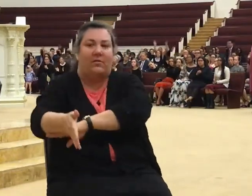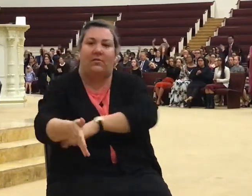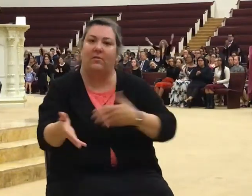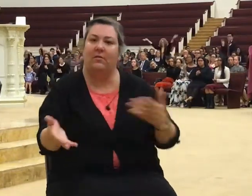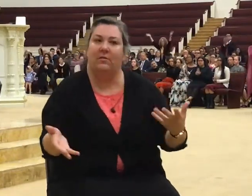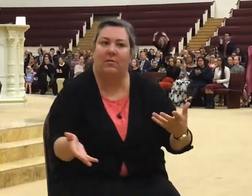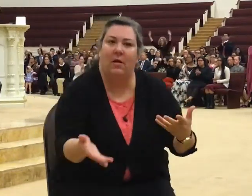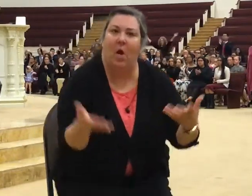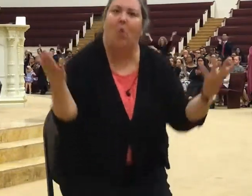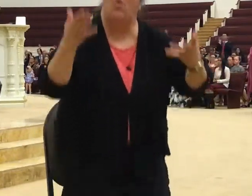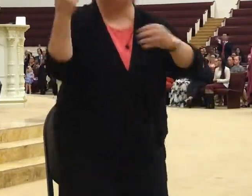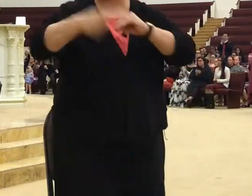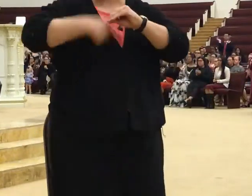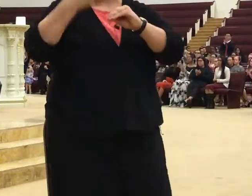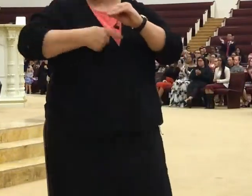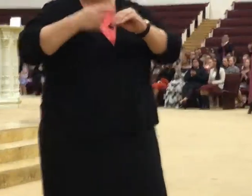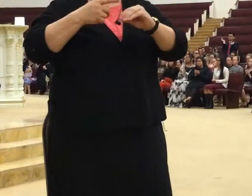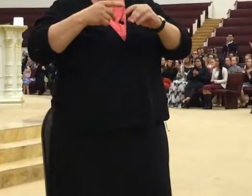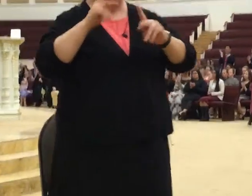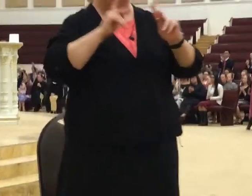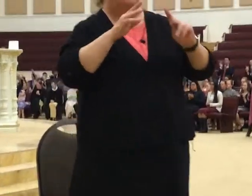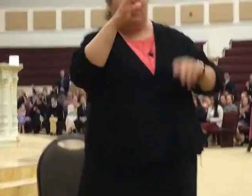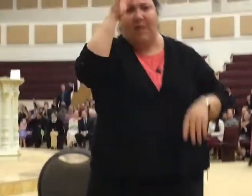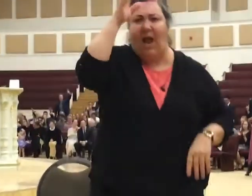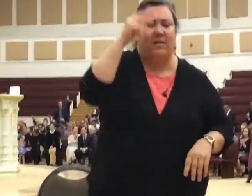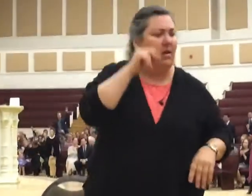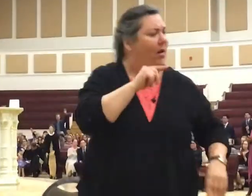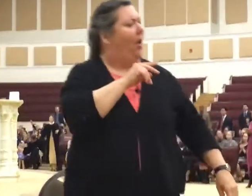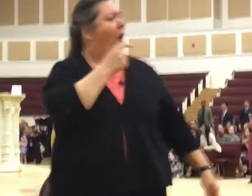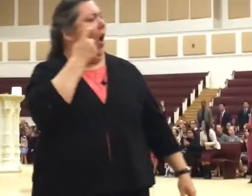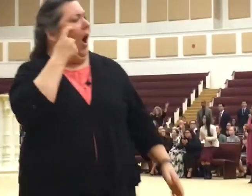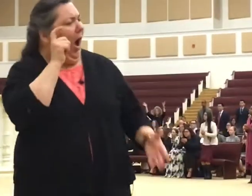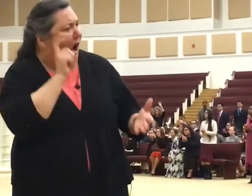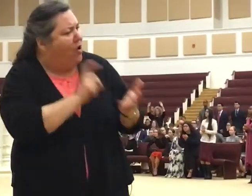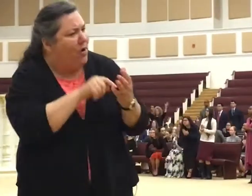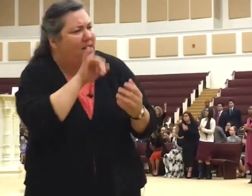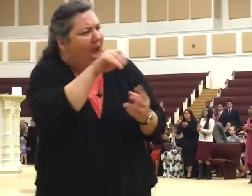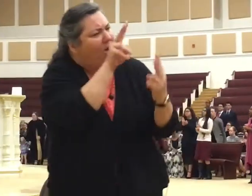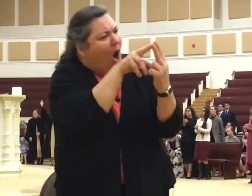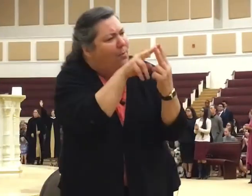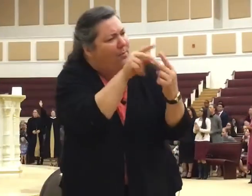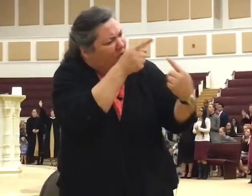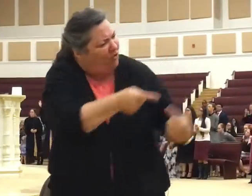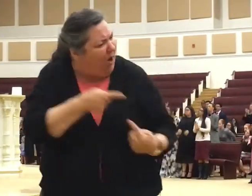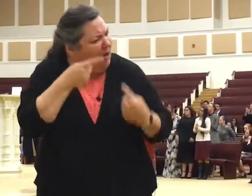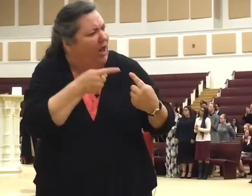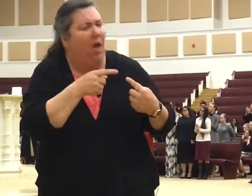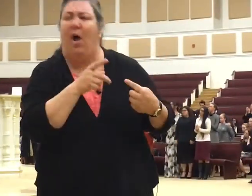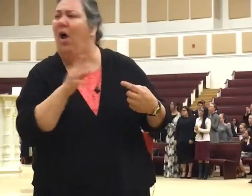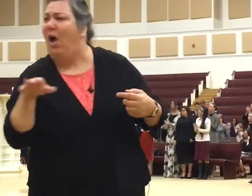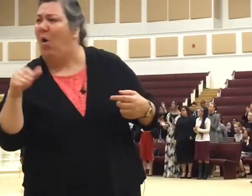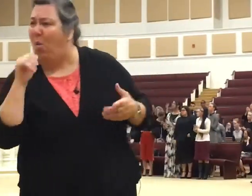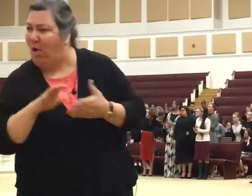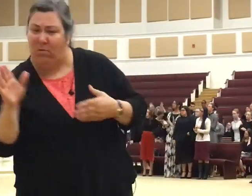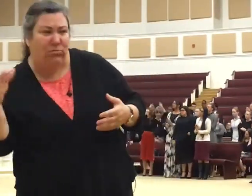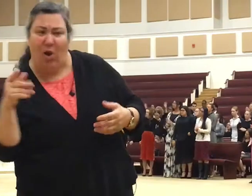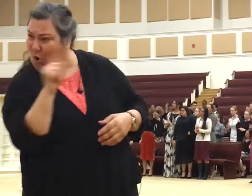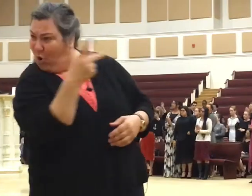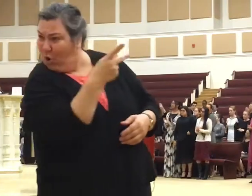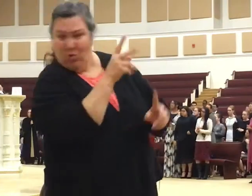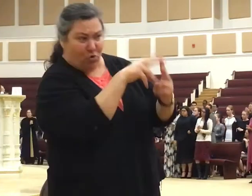Well, what about some couples that are looking around and saying, hey, I'm noticing that couple's been struggling. Hey, honey, let's adopt them.